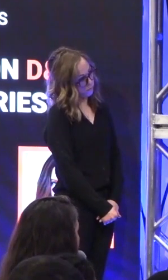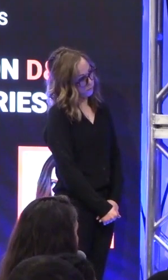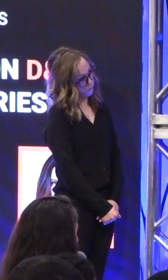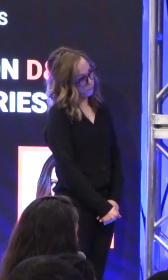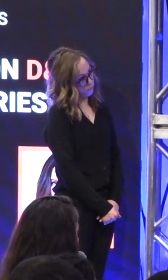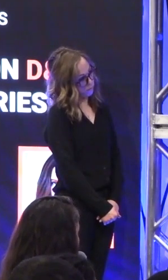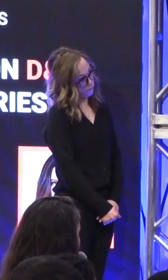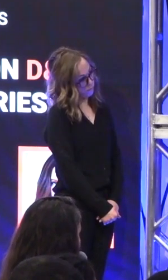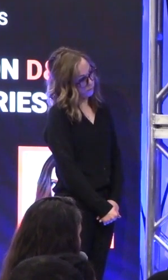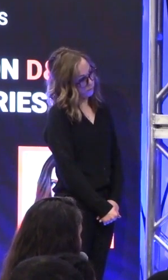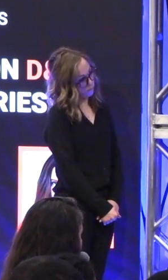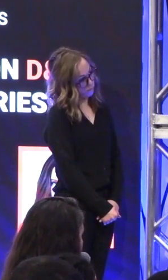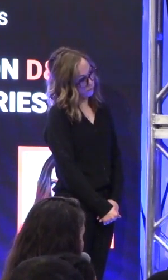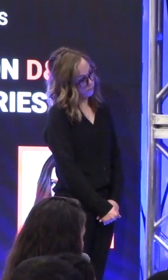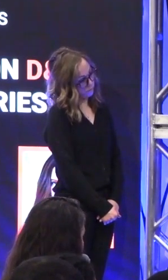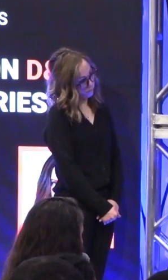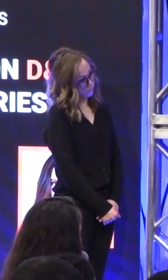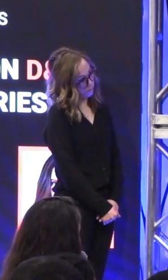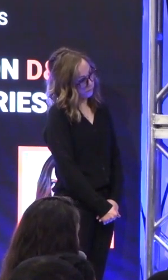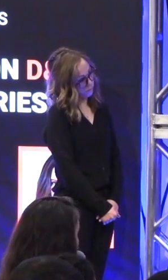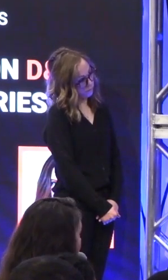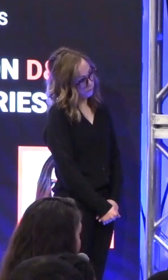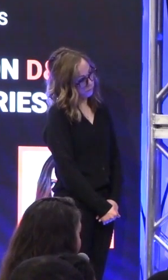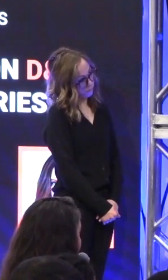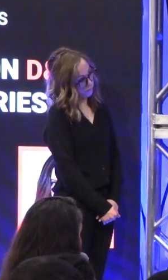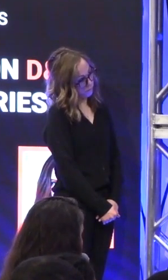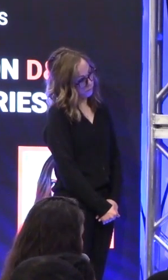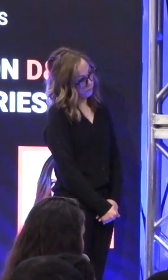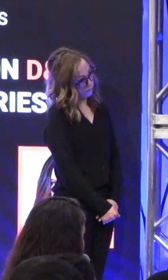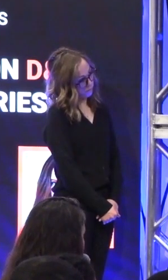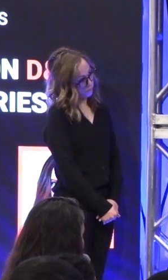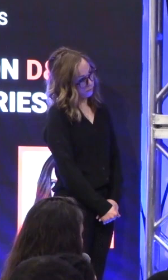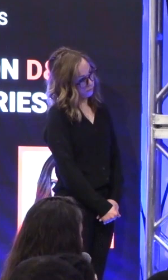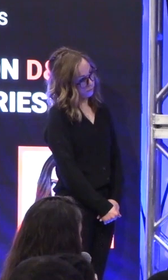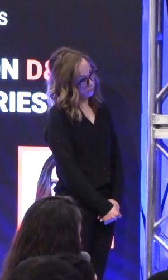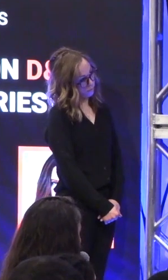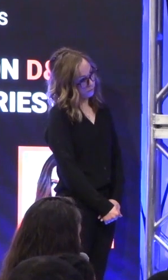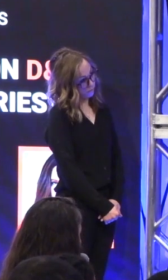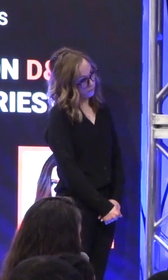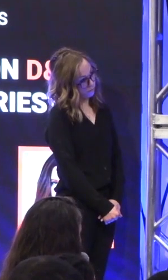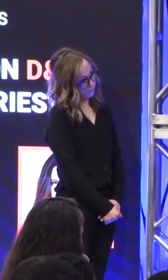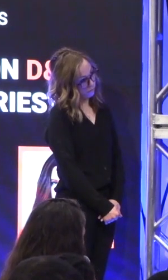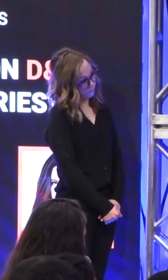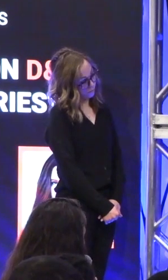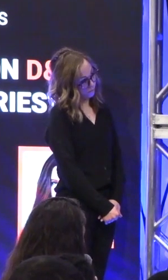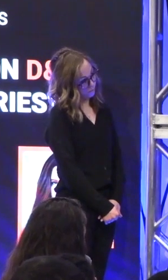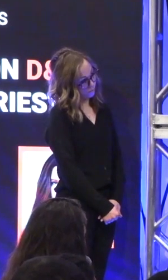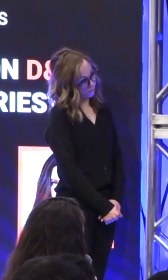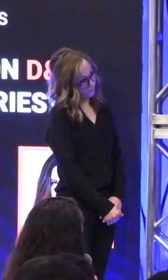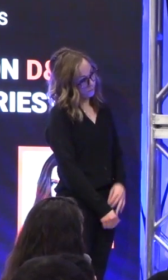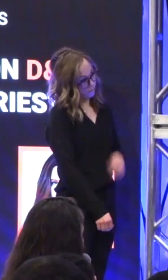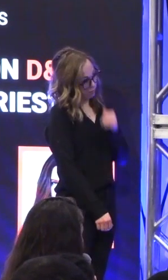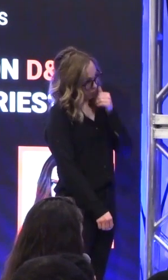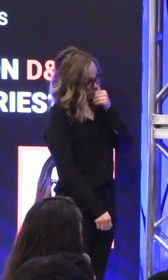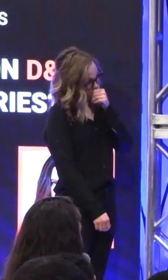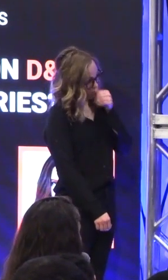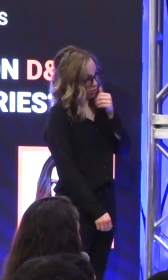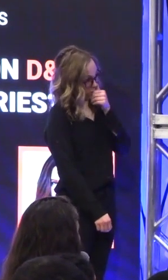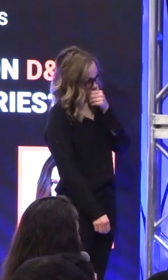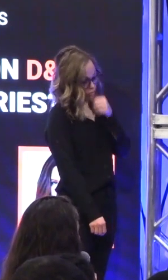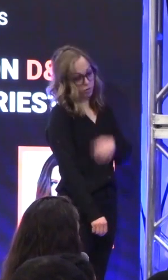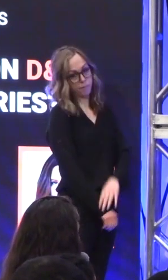people. Only 52% of deaf people in America have employment. And so we try to hire 25